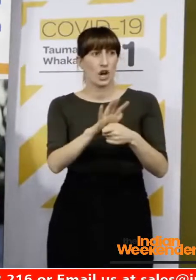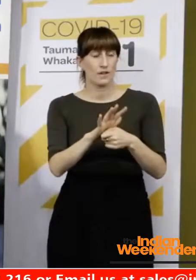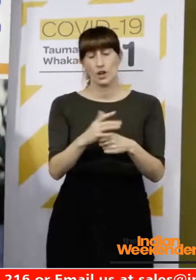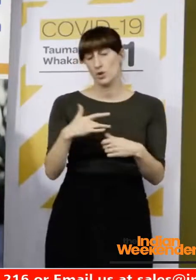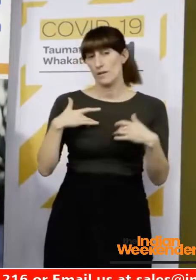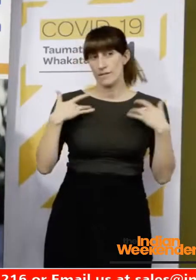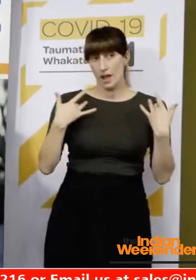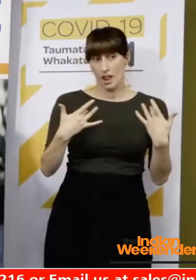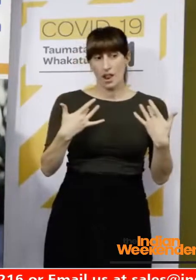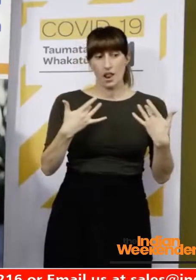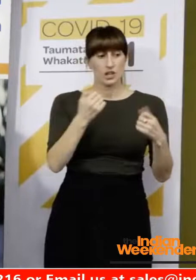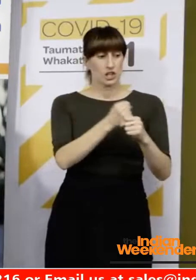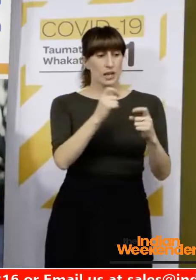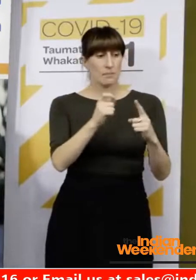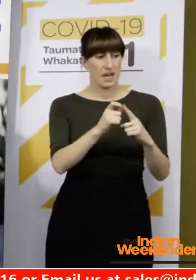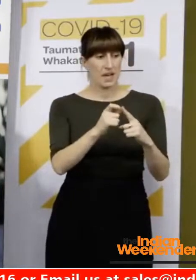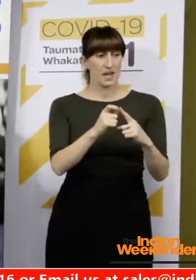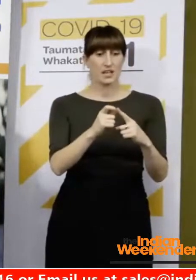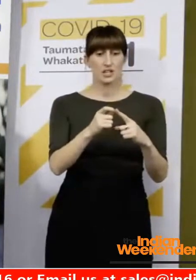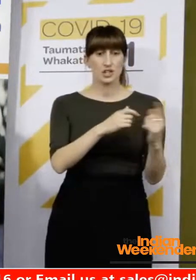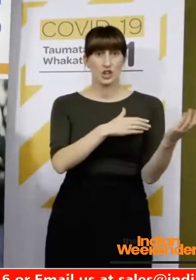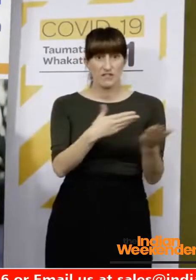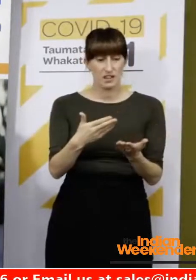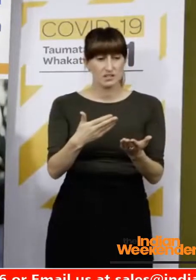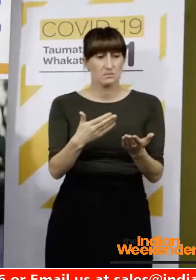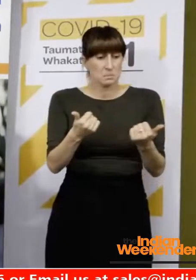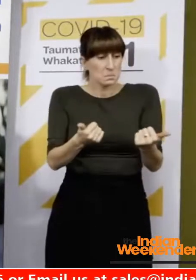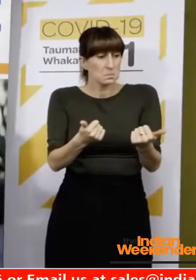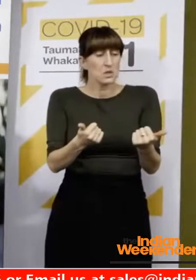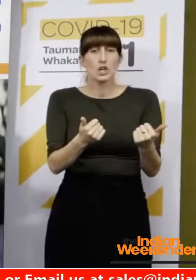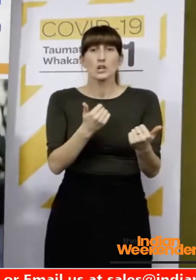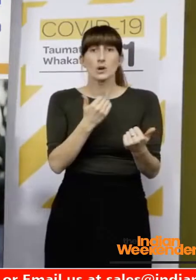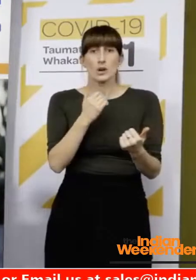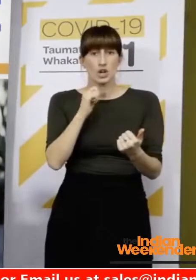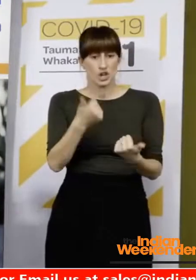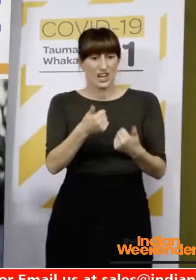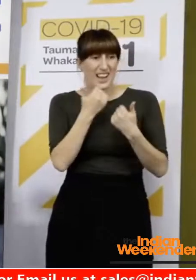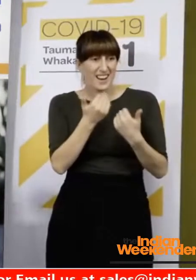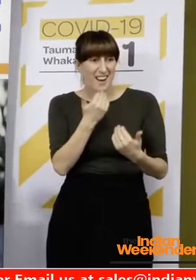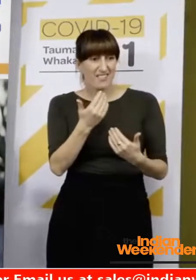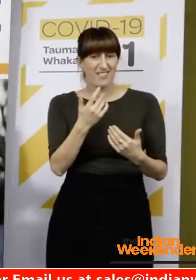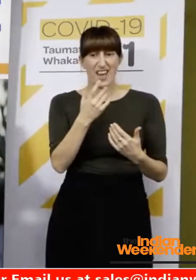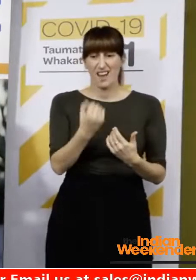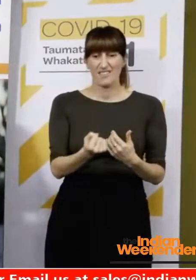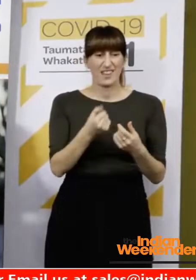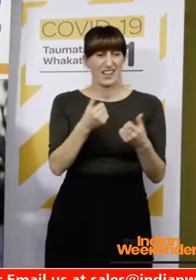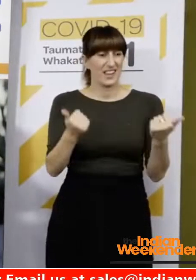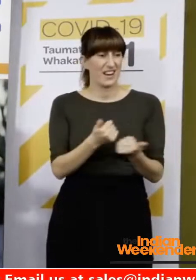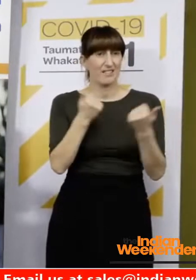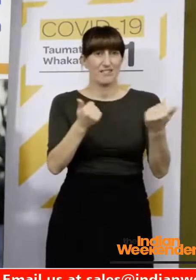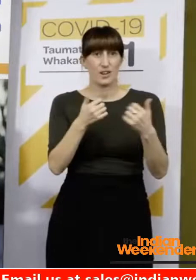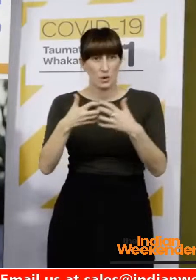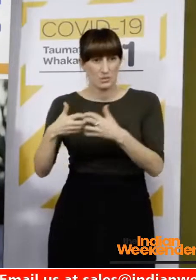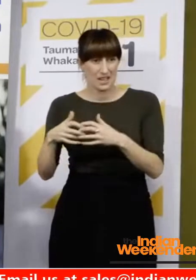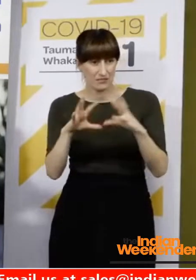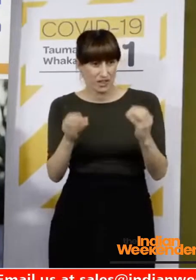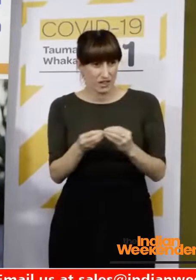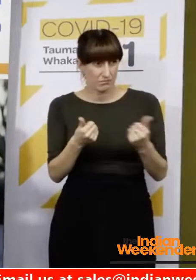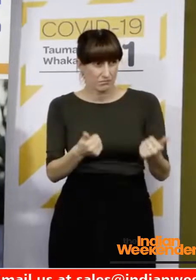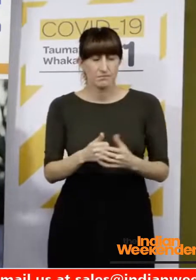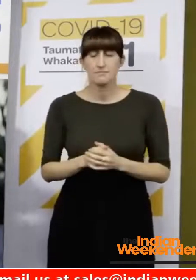with discovery. I do think that they are adequate, and what we're some very excited children this morning. Couldn't get here quick enough.